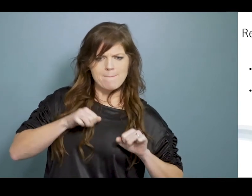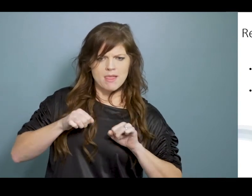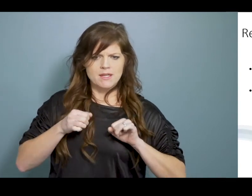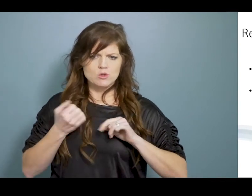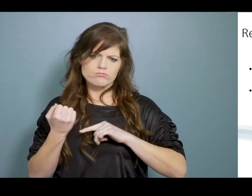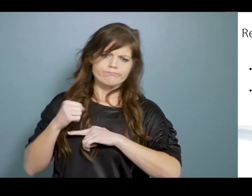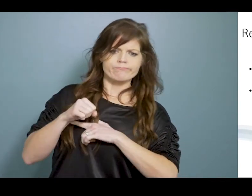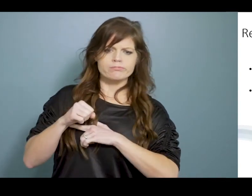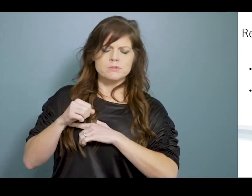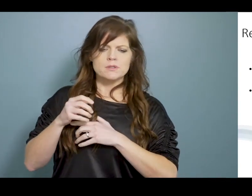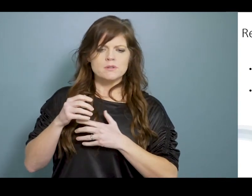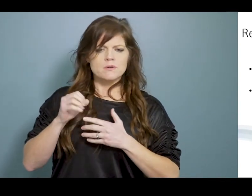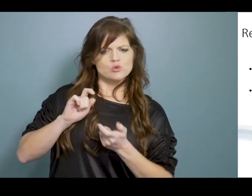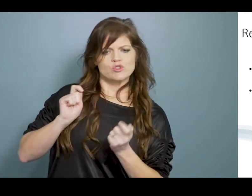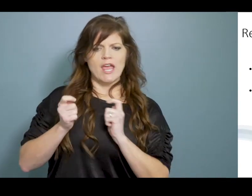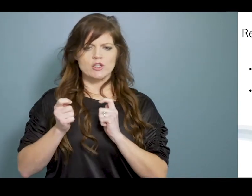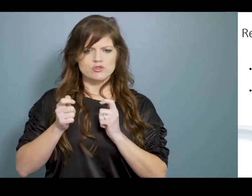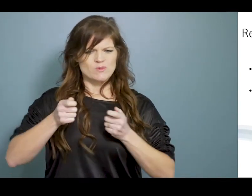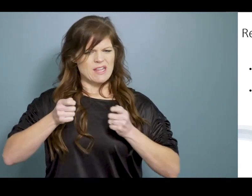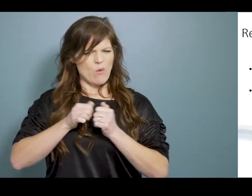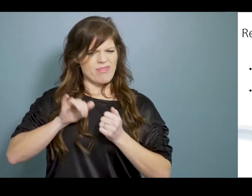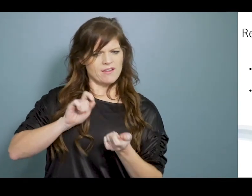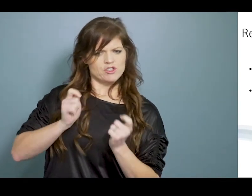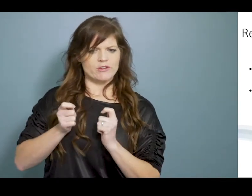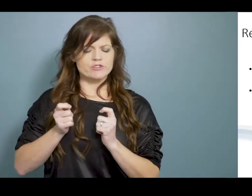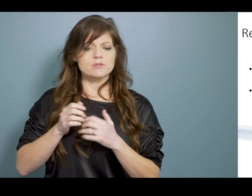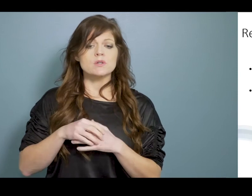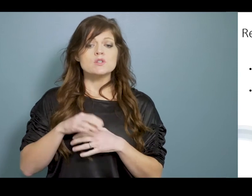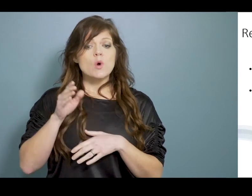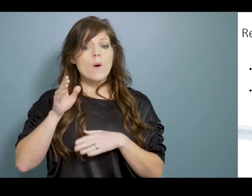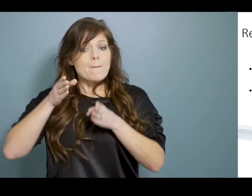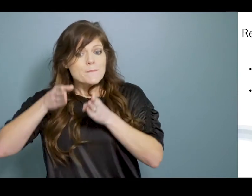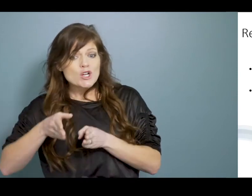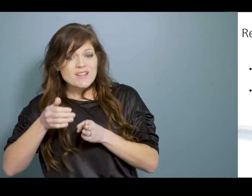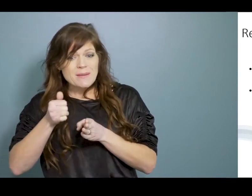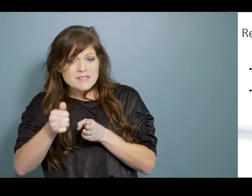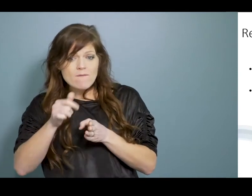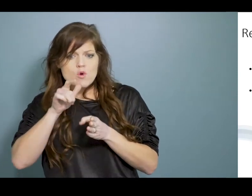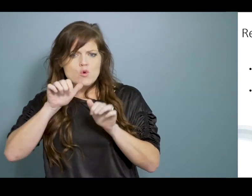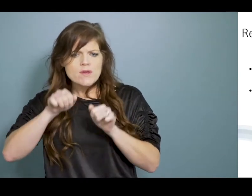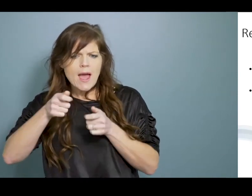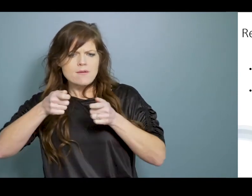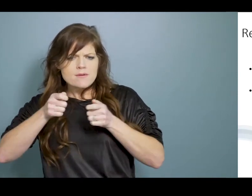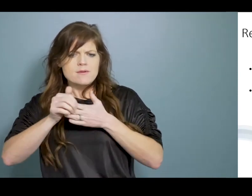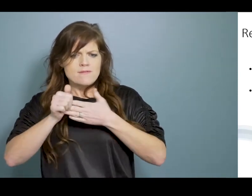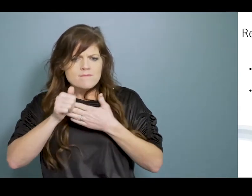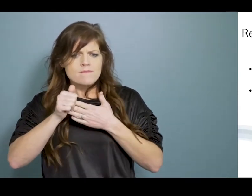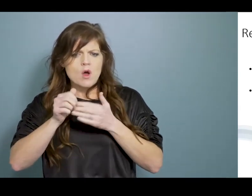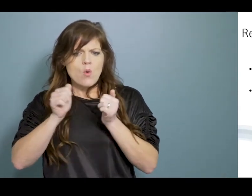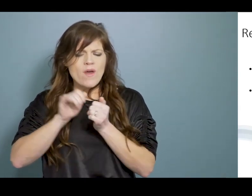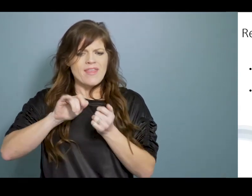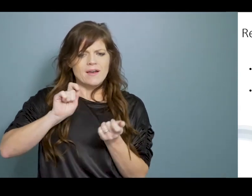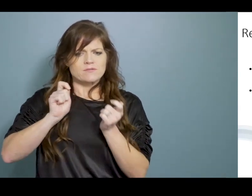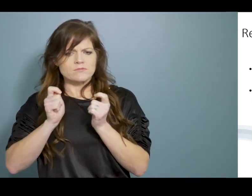that those who possess resilience manage adversity and threat